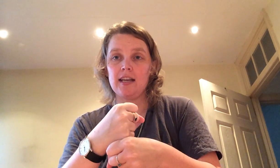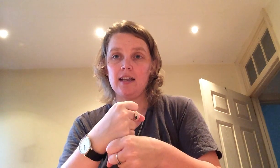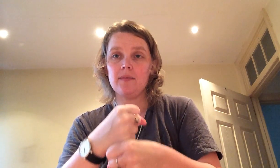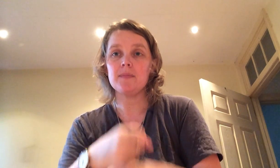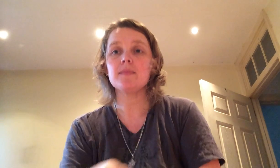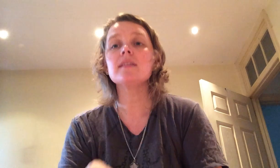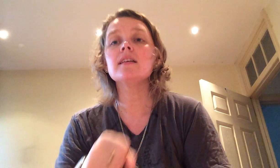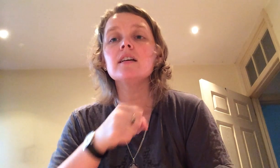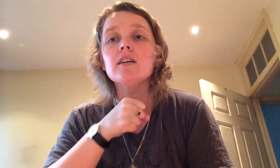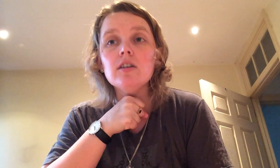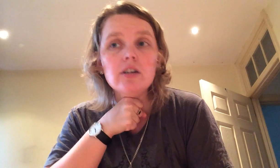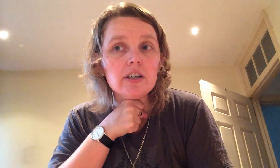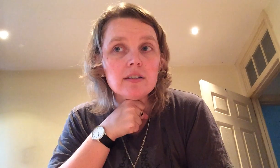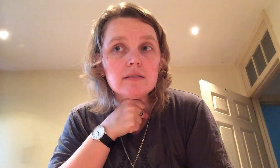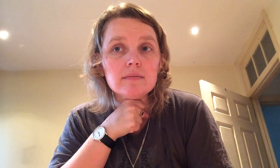G, G,